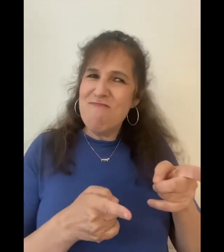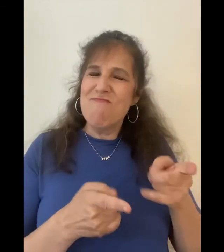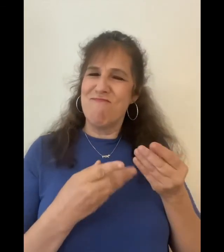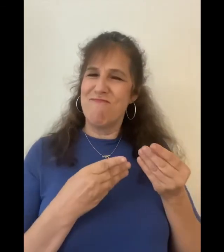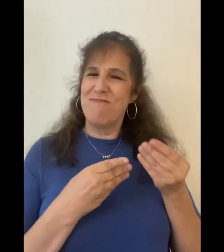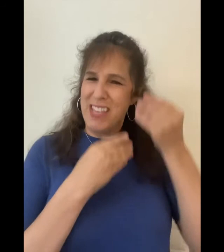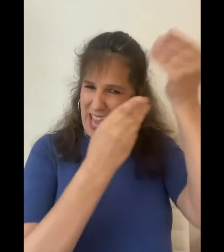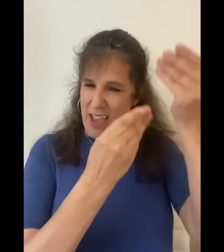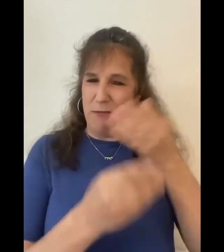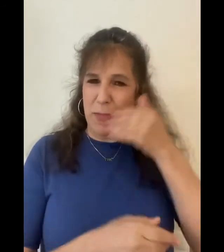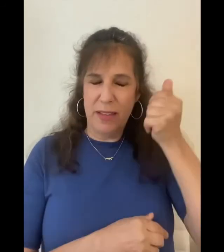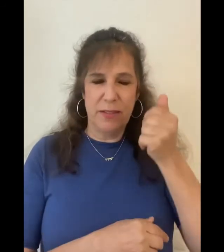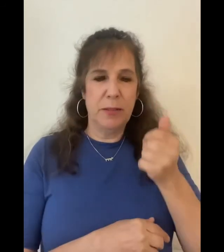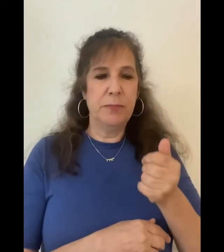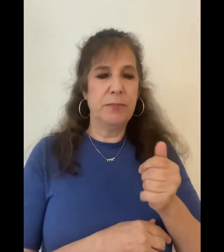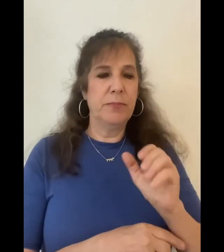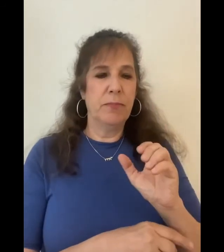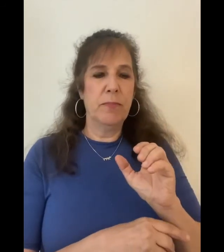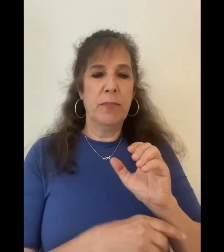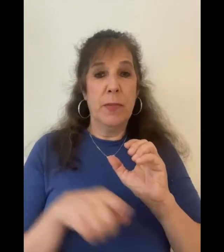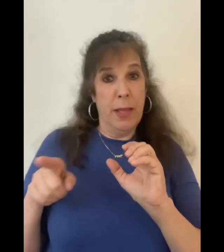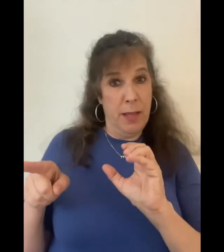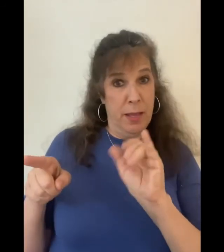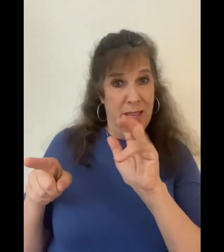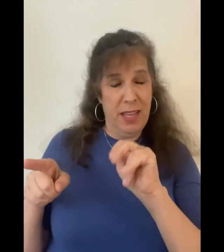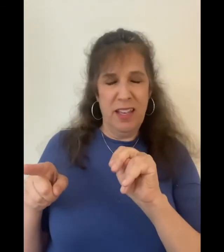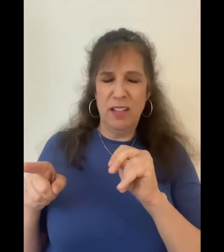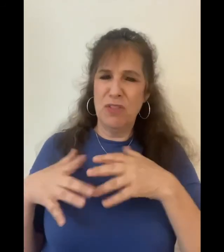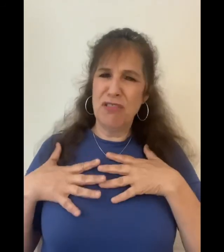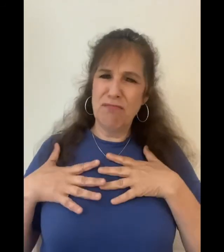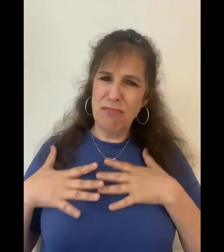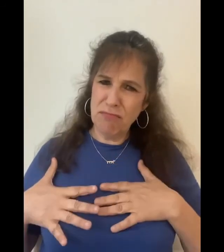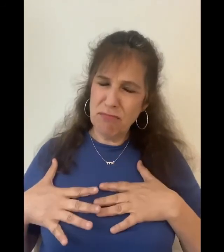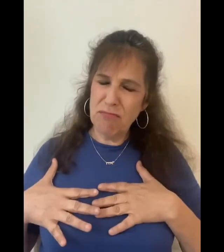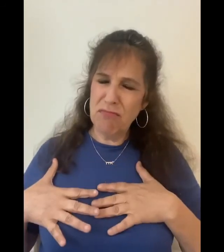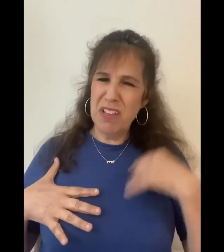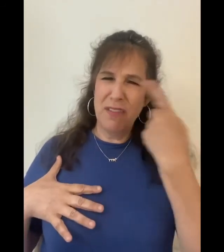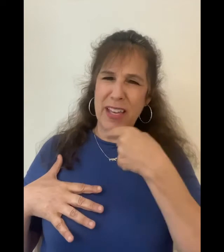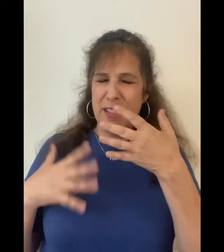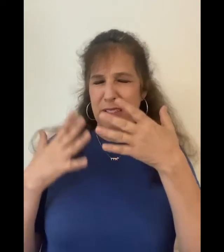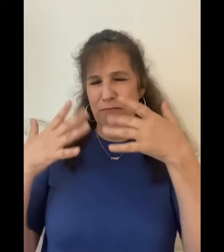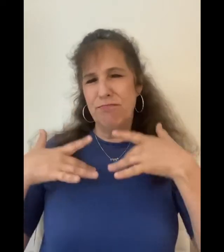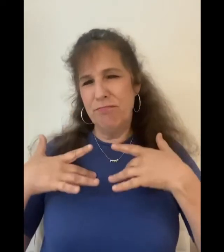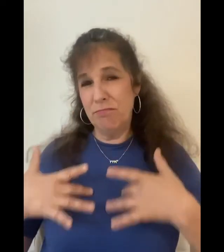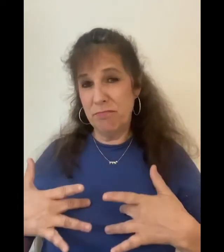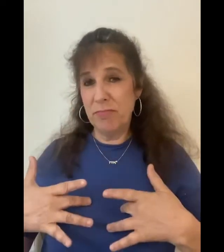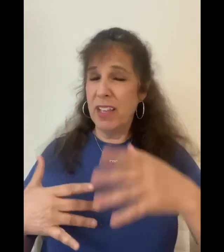distressed, and then it says he was distressed. His face was fallen, so to speak, and God turned to him and said to him a verse that is